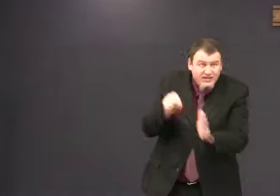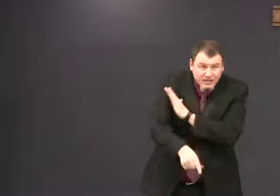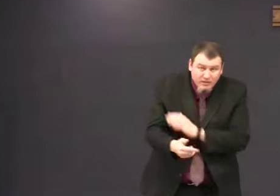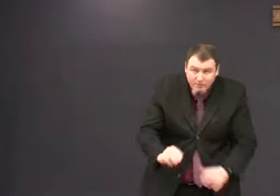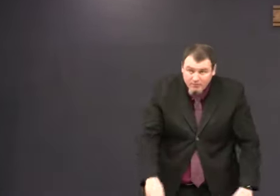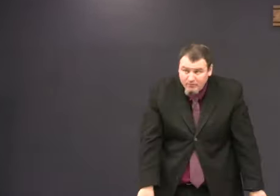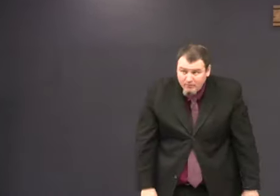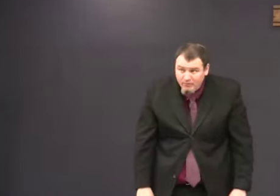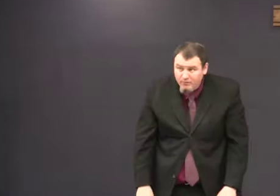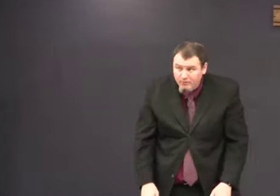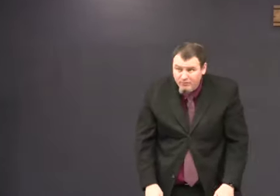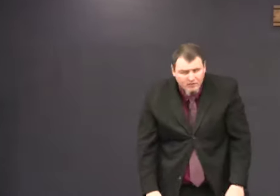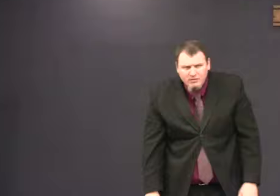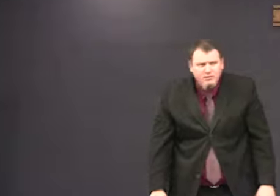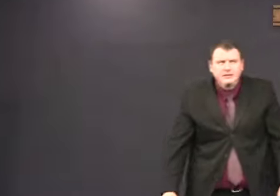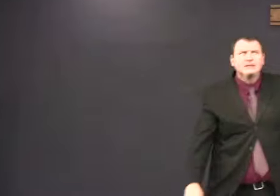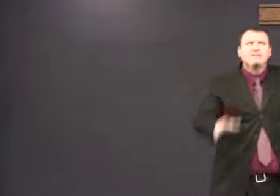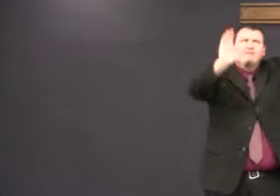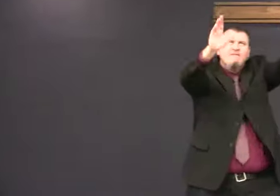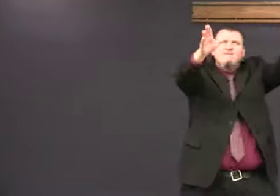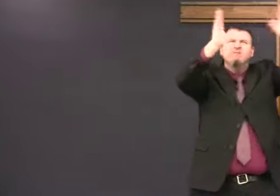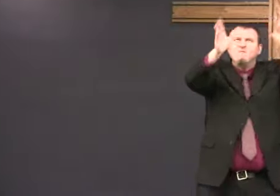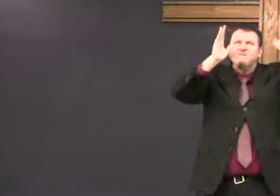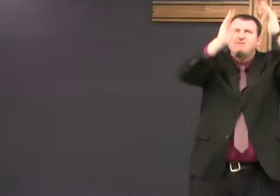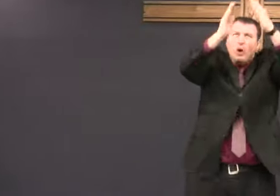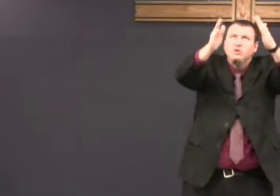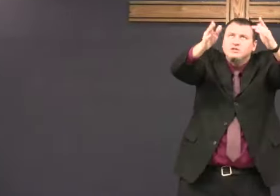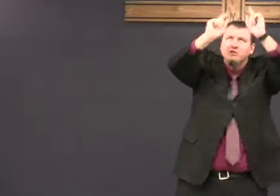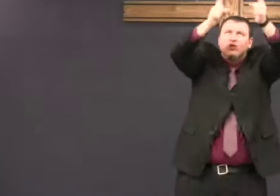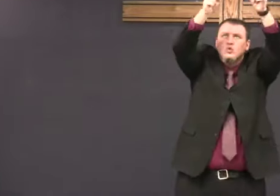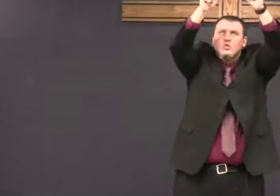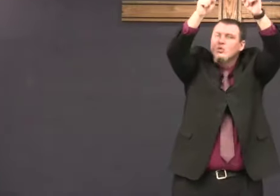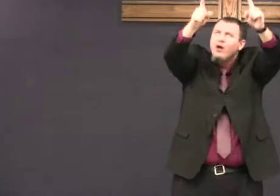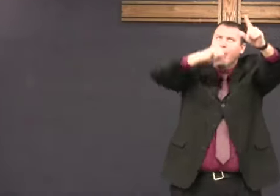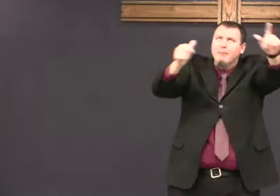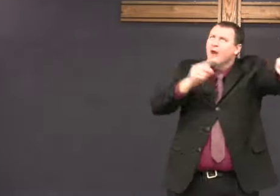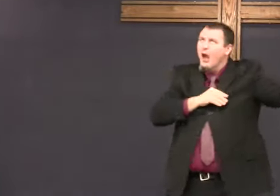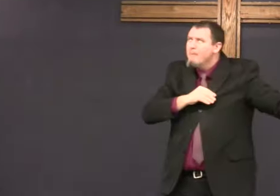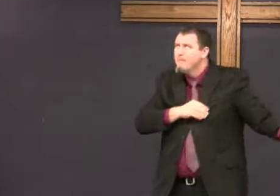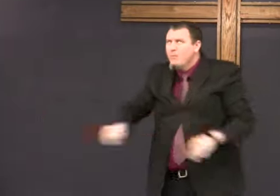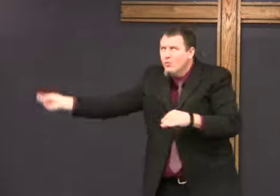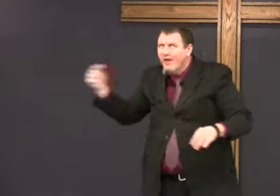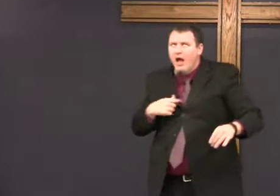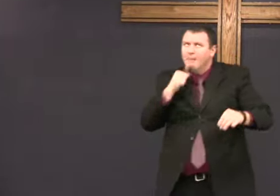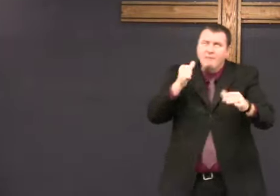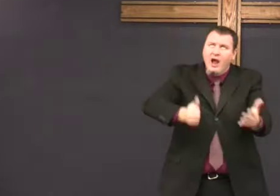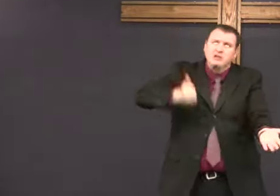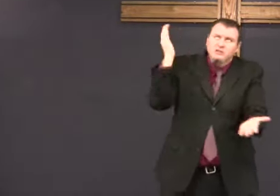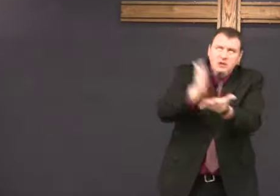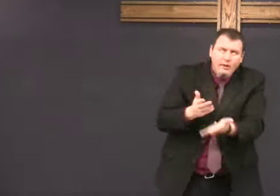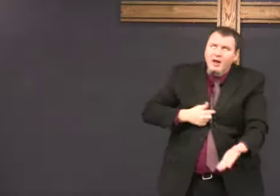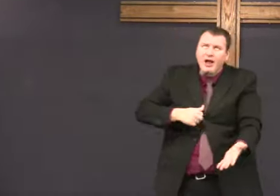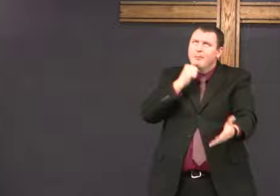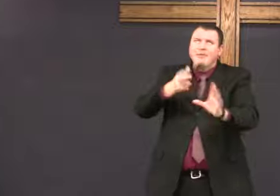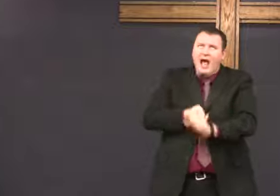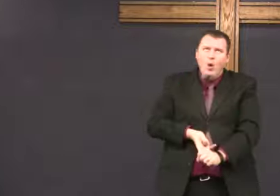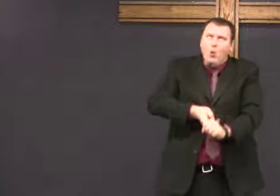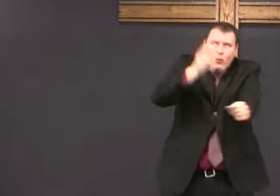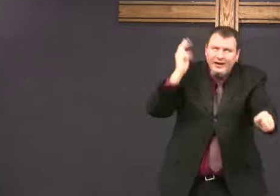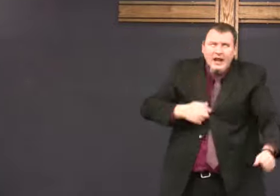them. And well, he would have been dead. Killed. Instead, he stayed focused on God. He said, I'm not